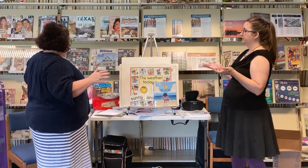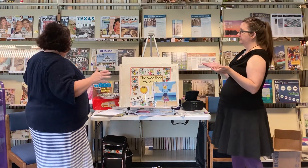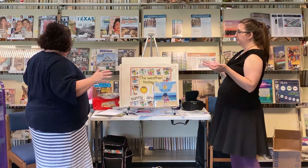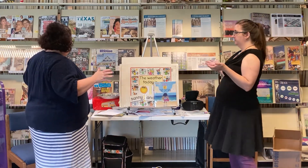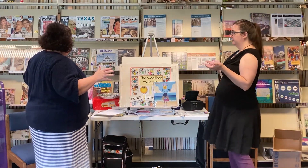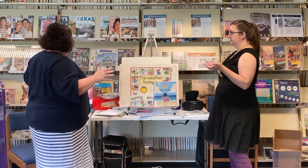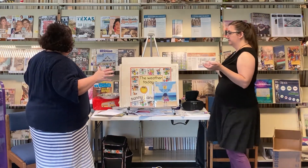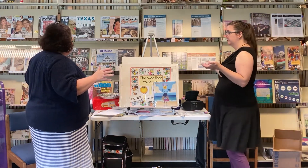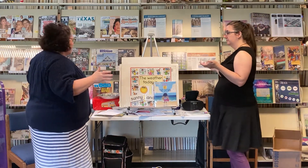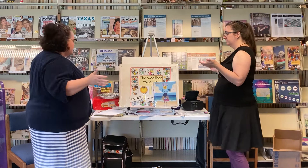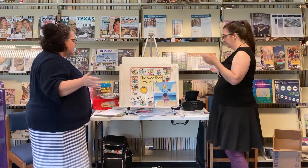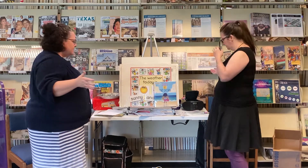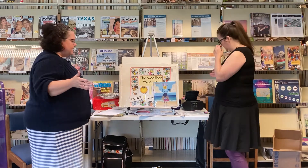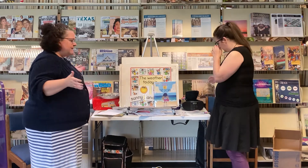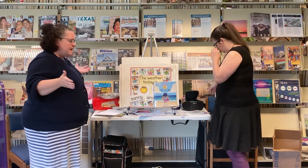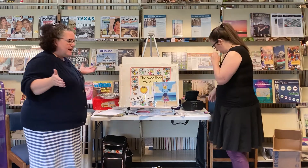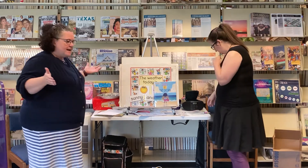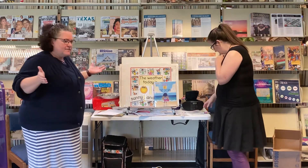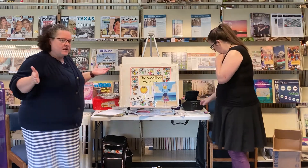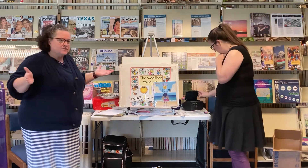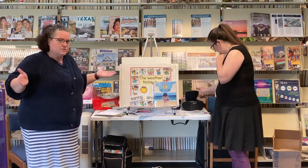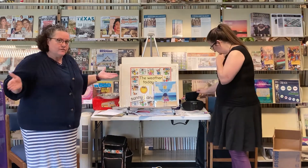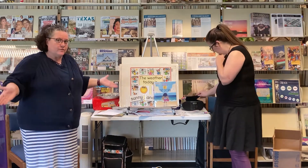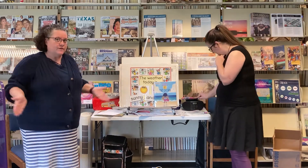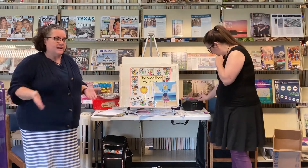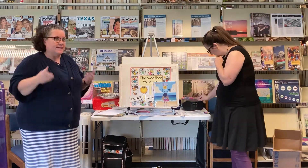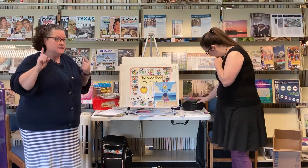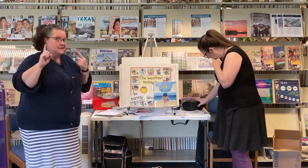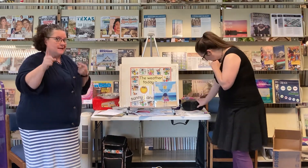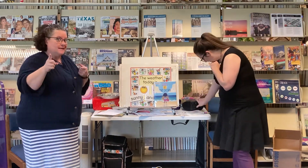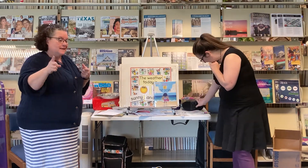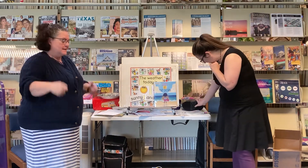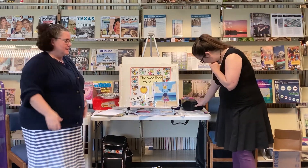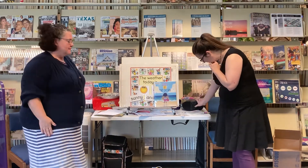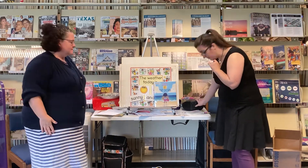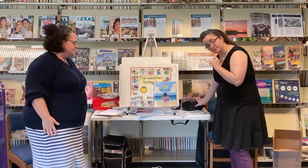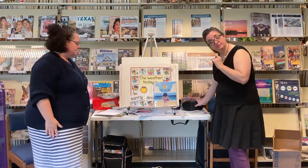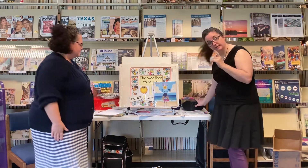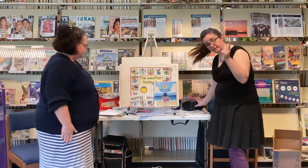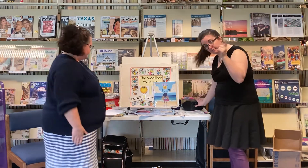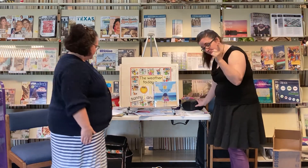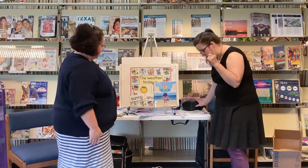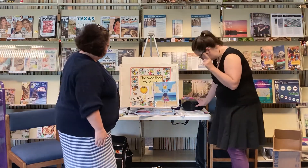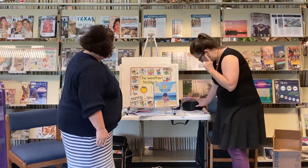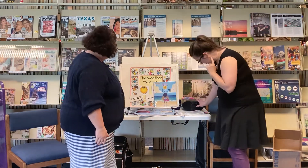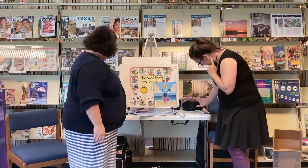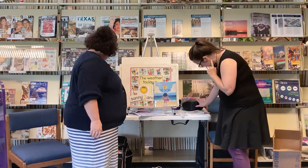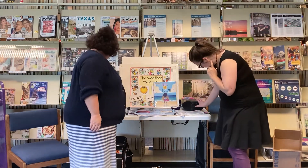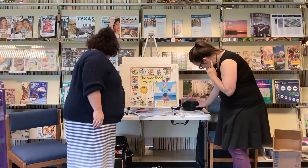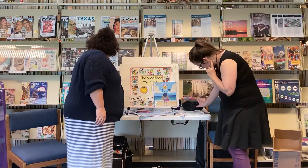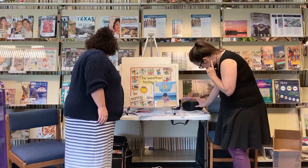freezing. I think we should. And then I've got a story for you guys. All right. So, stand up. Everybody stand up. Here we